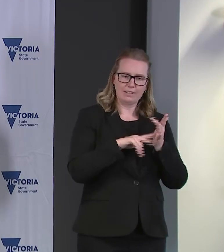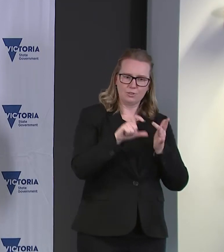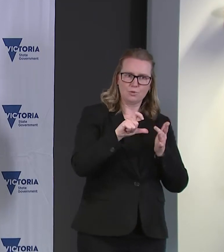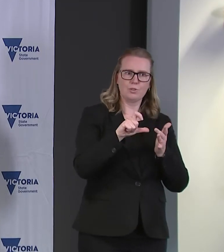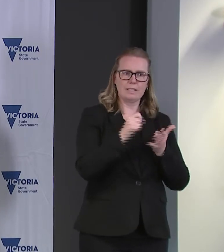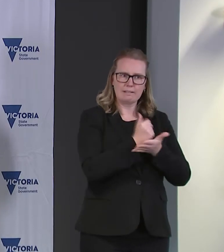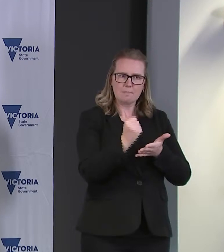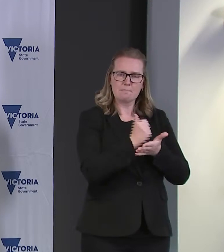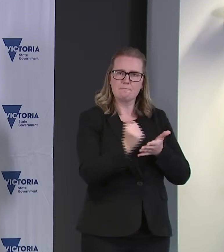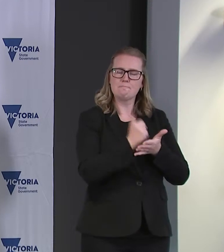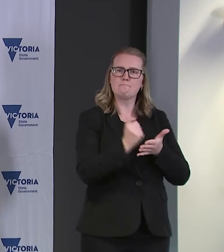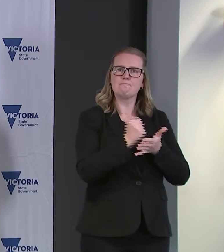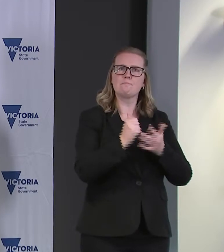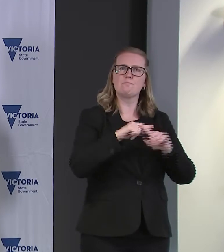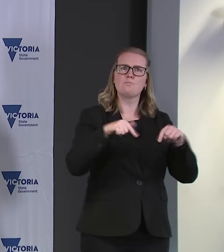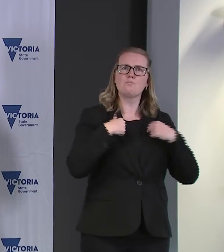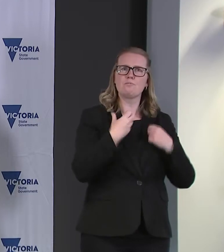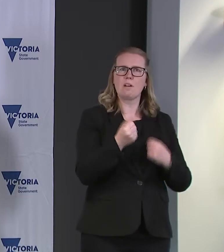bumping along at